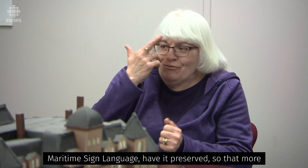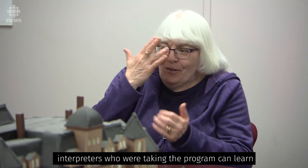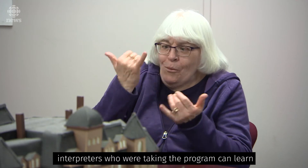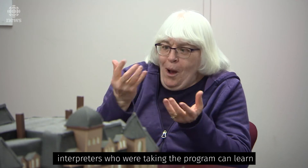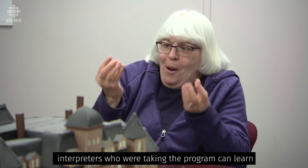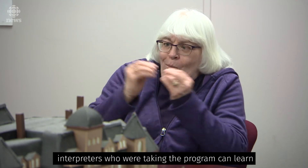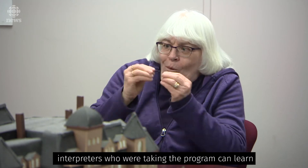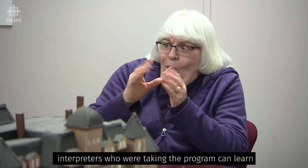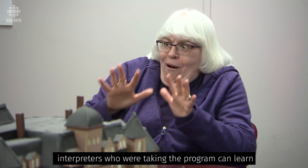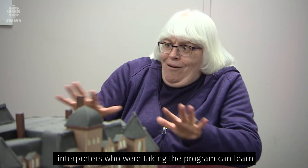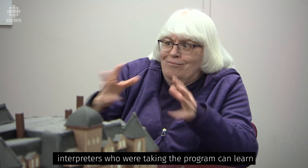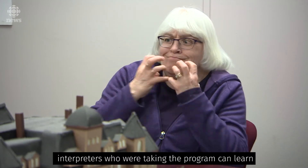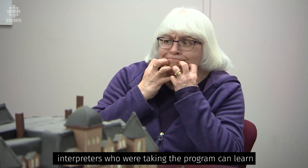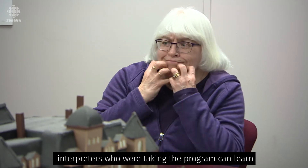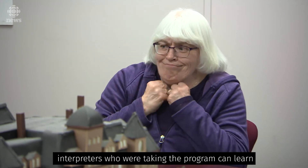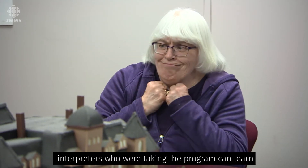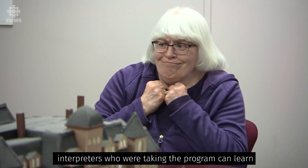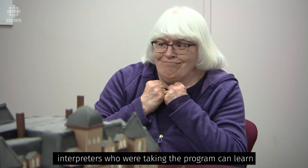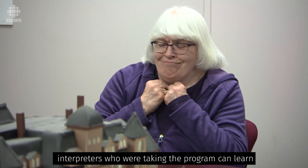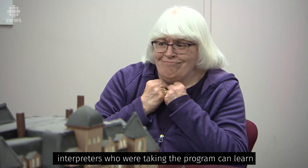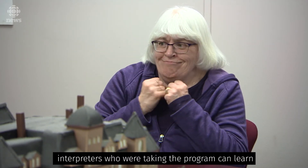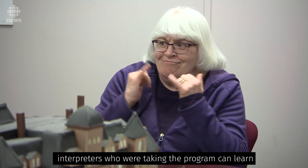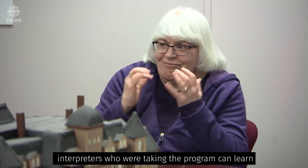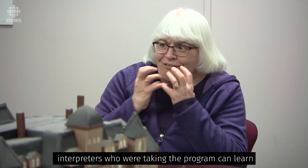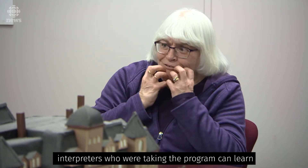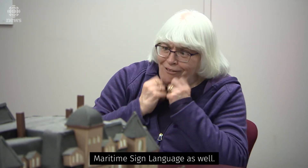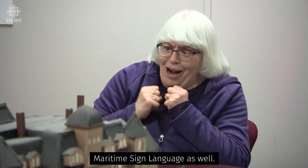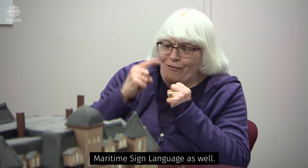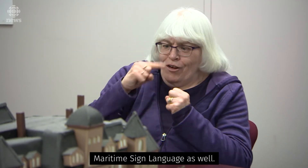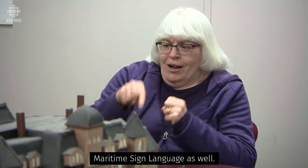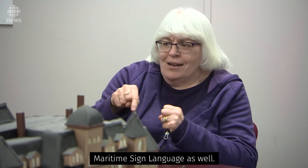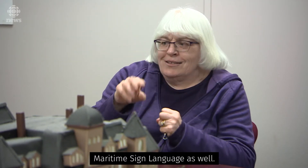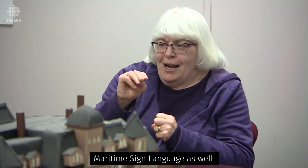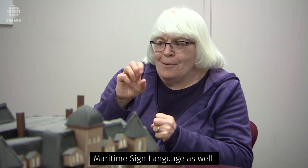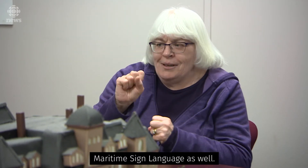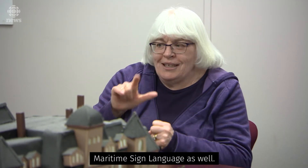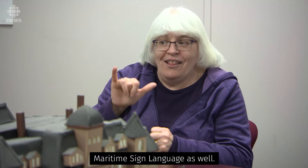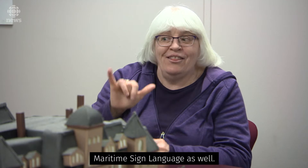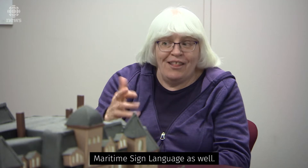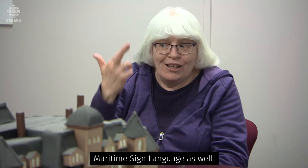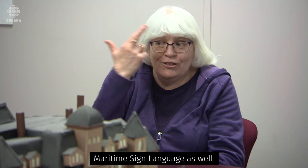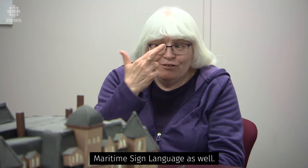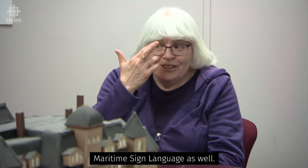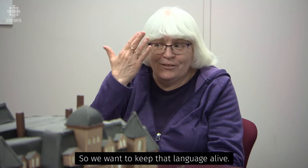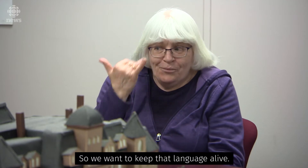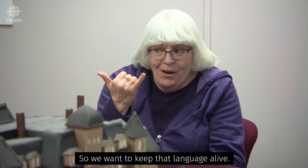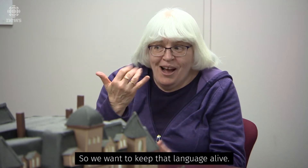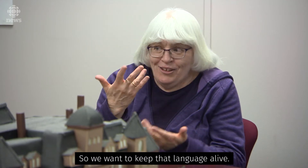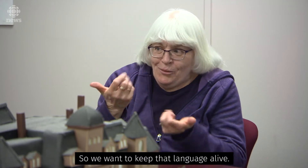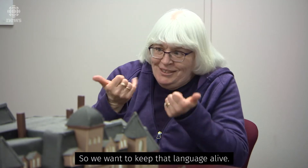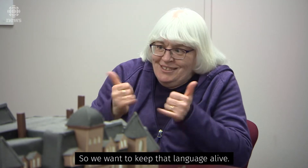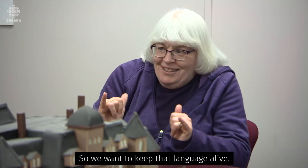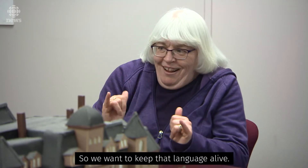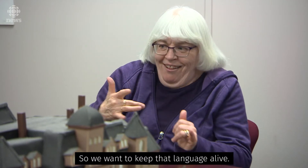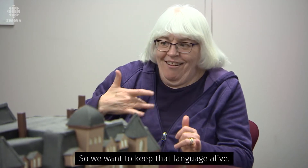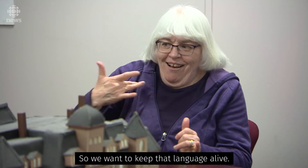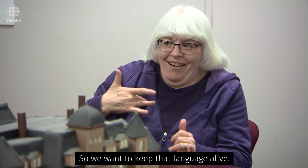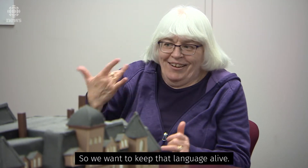more interpreters who are taking the program can learn Maritime Sign Language as well. So we want to keep that language